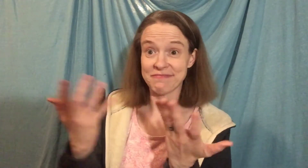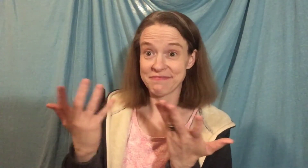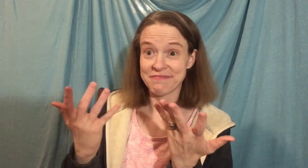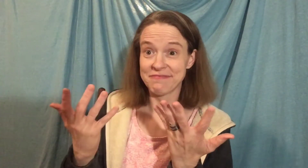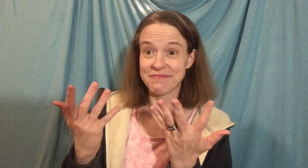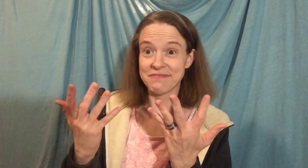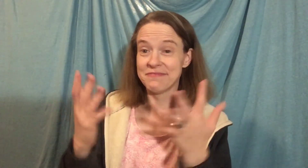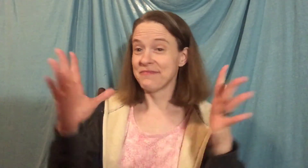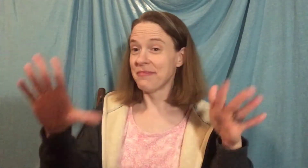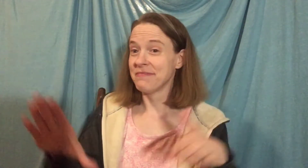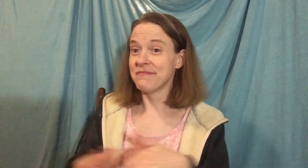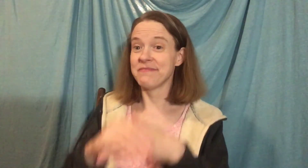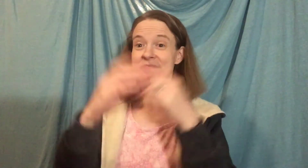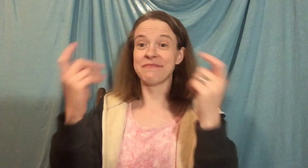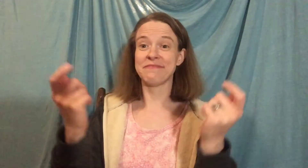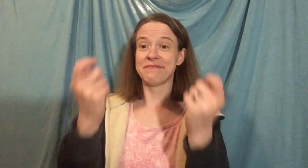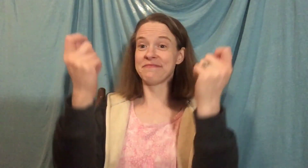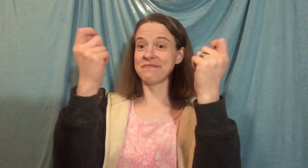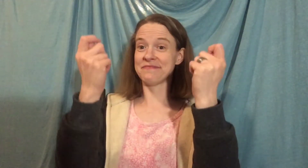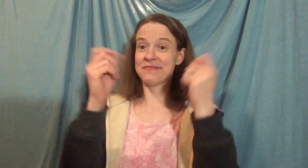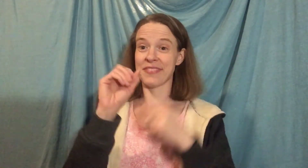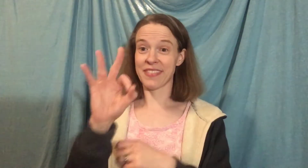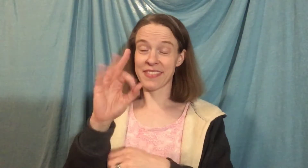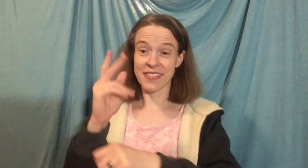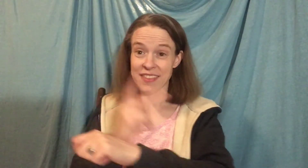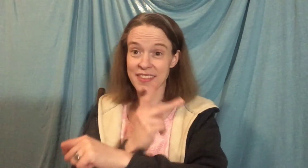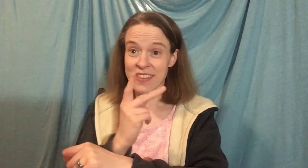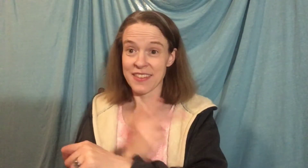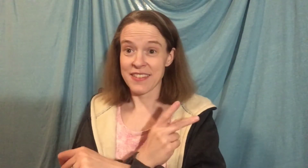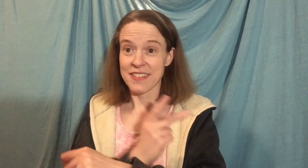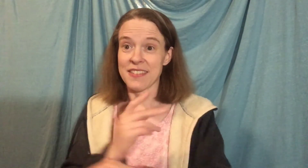culminating in the wedding celebration of the Lamb.